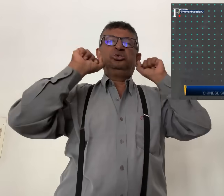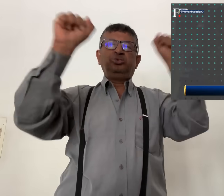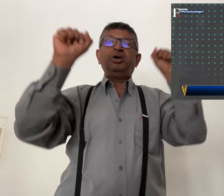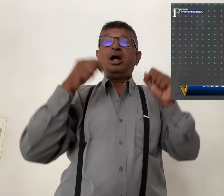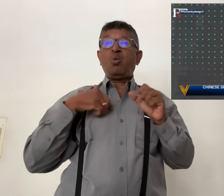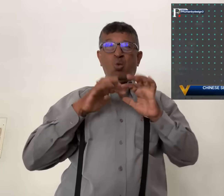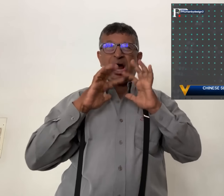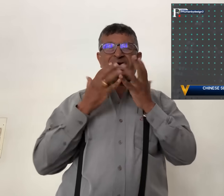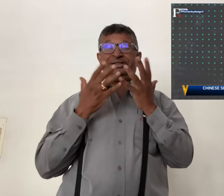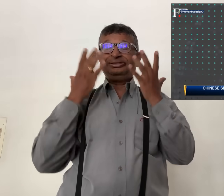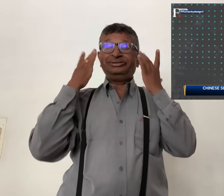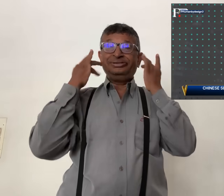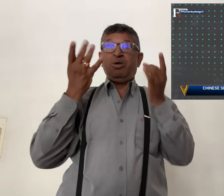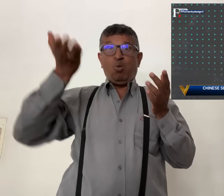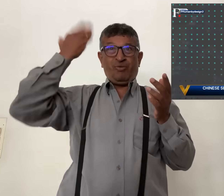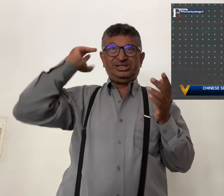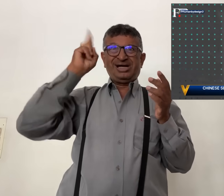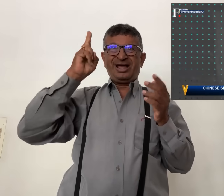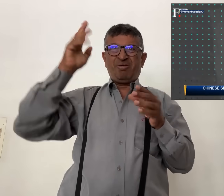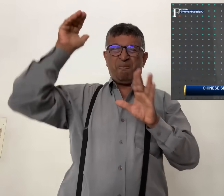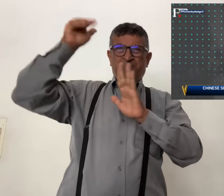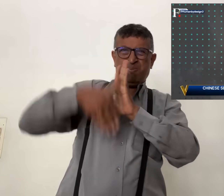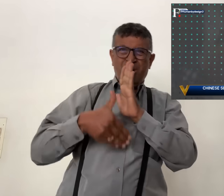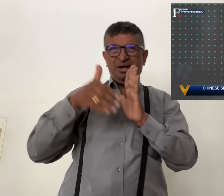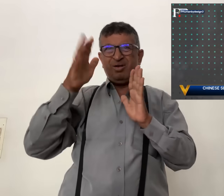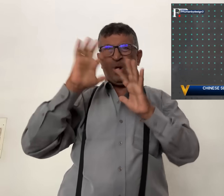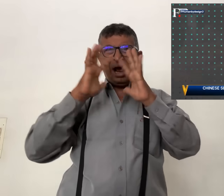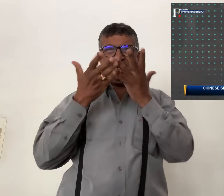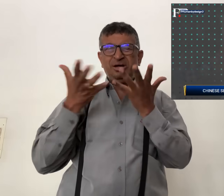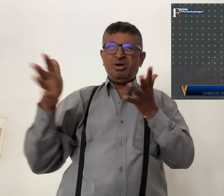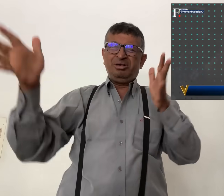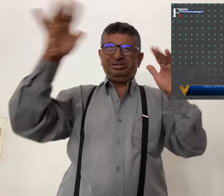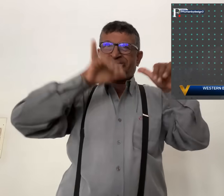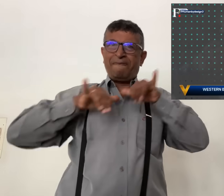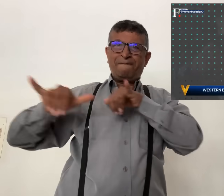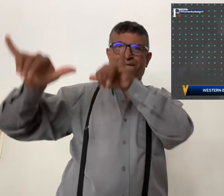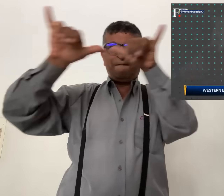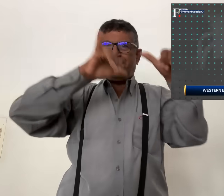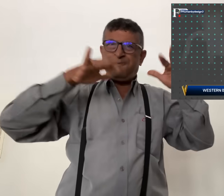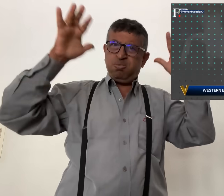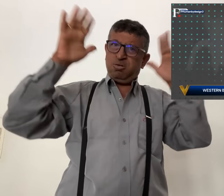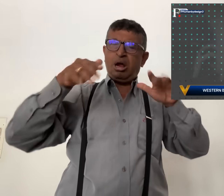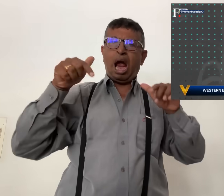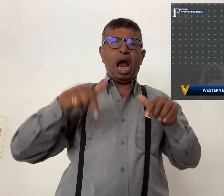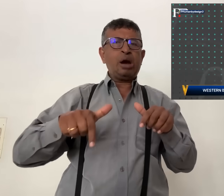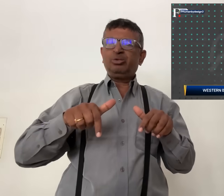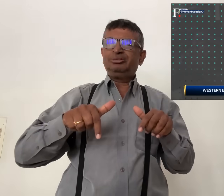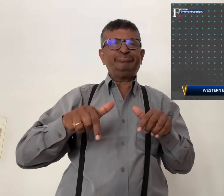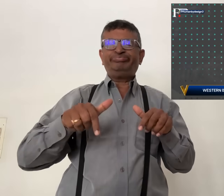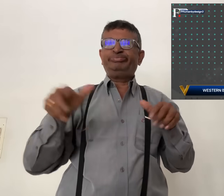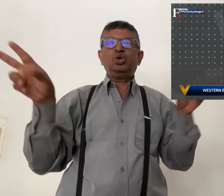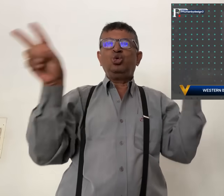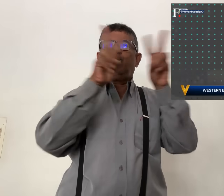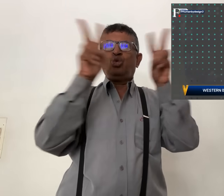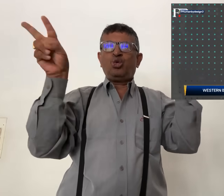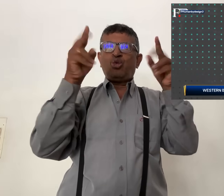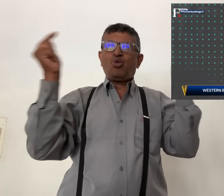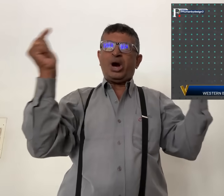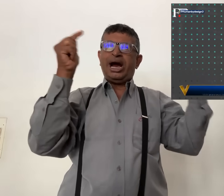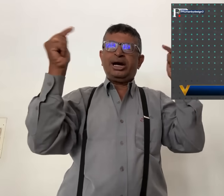cost will be 1,400 USD for one Birkin out of factory. But why Hermes will charge you 38,000 USD for one bag? That's because more than 90%